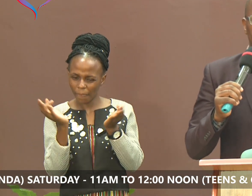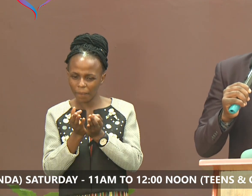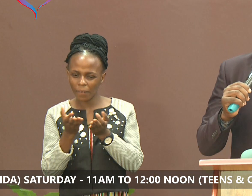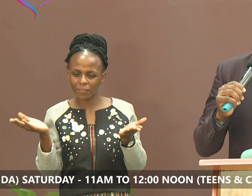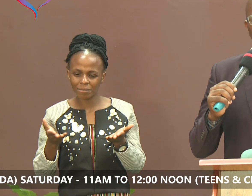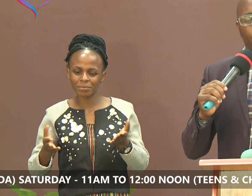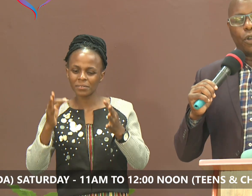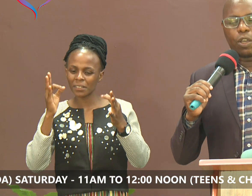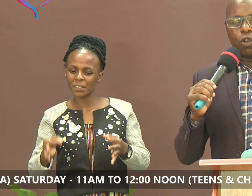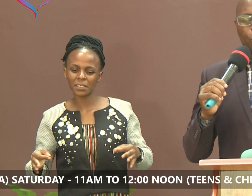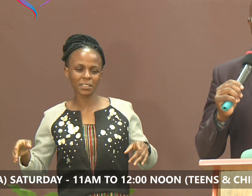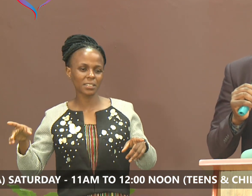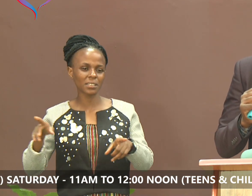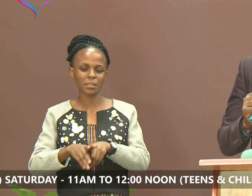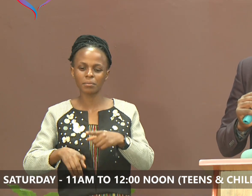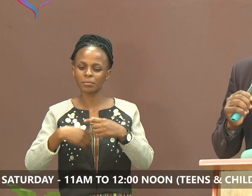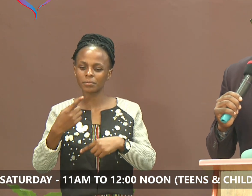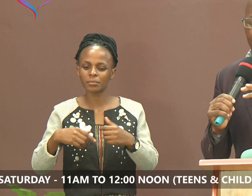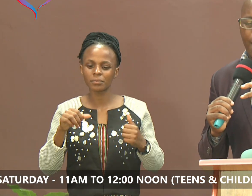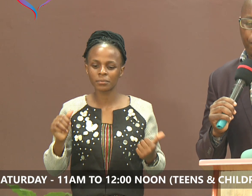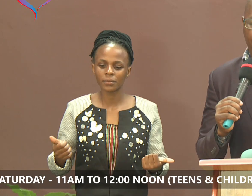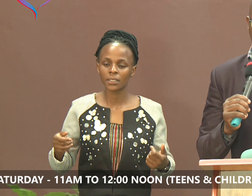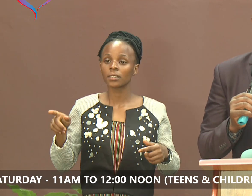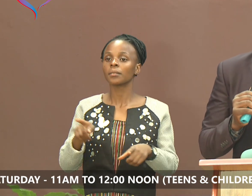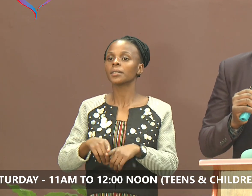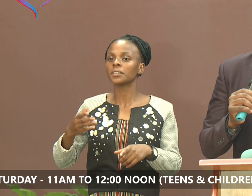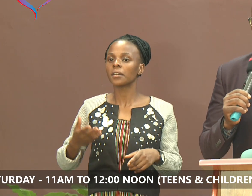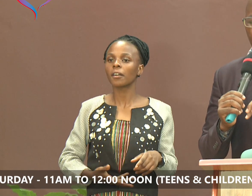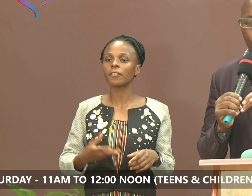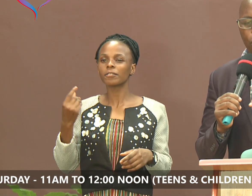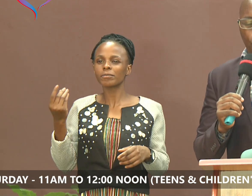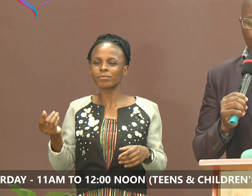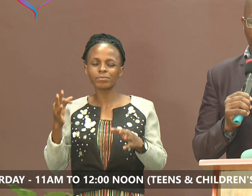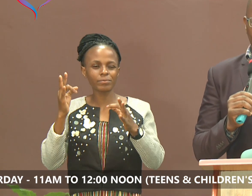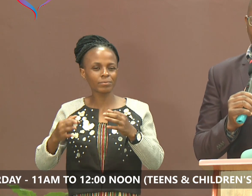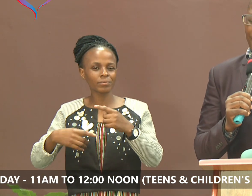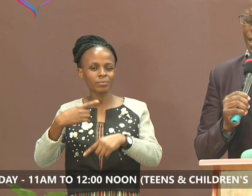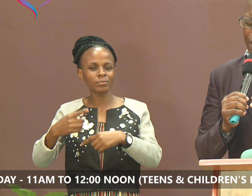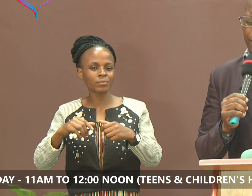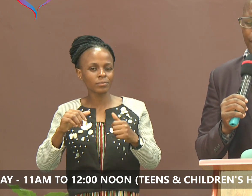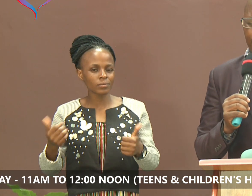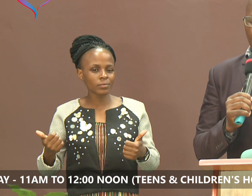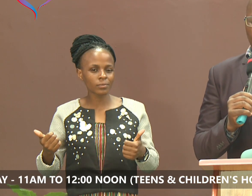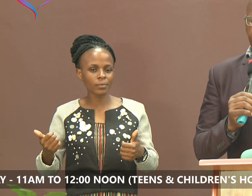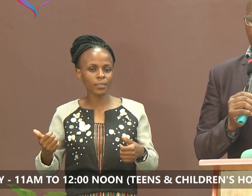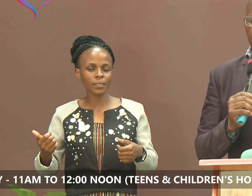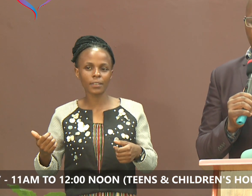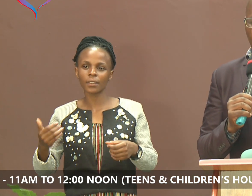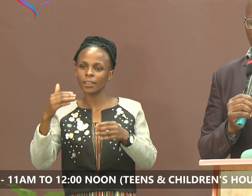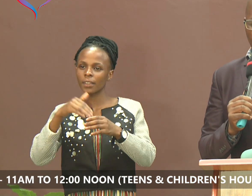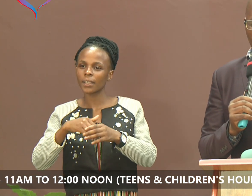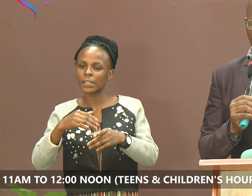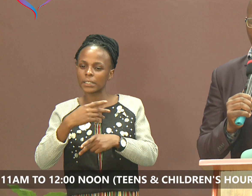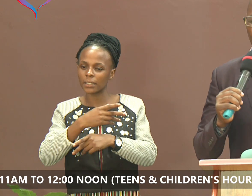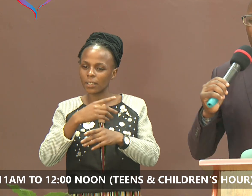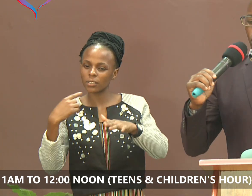where things are like going on well, so long as they have money, things are going on well. They're in a state where things are like